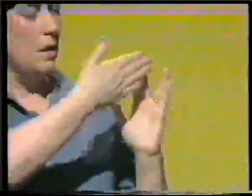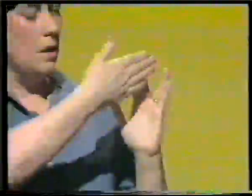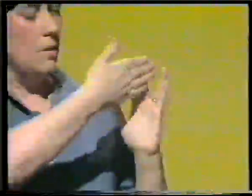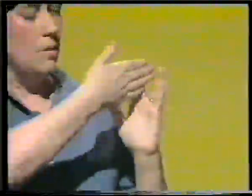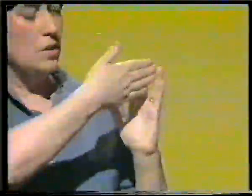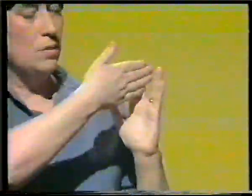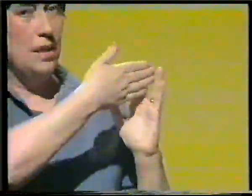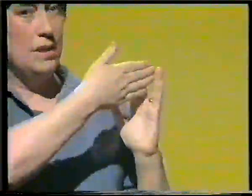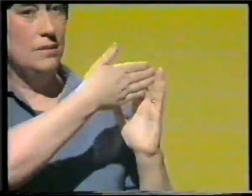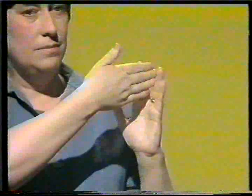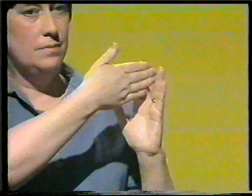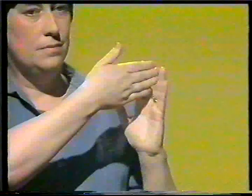between,